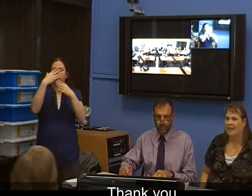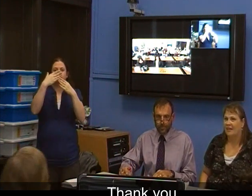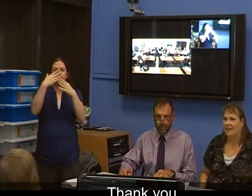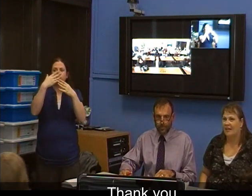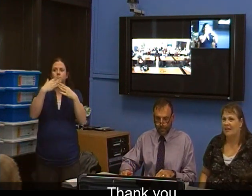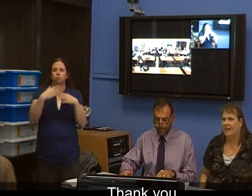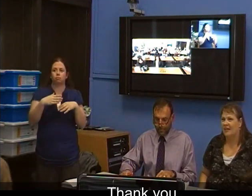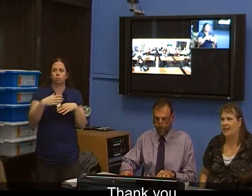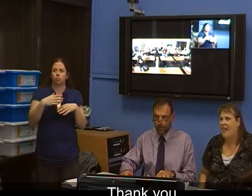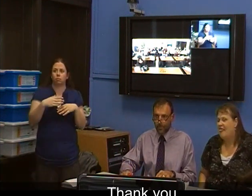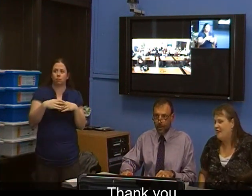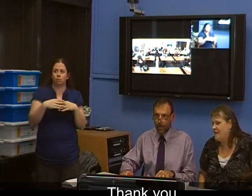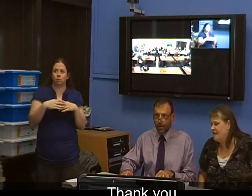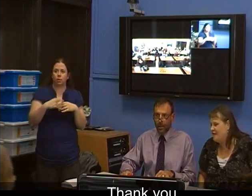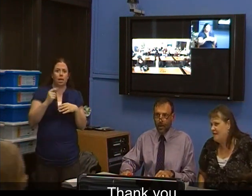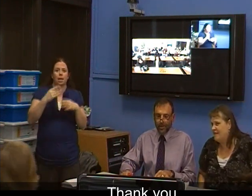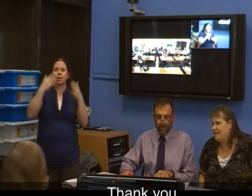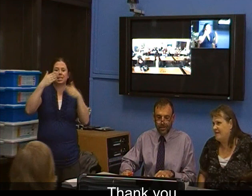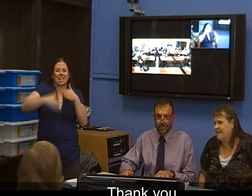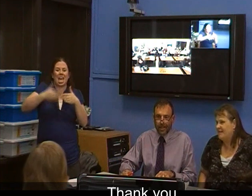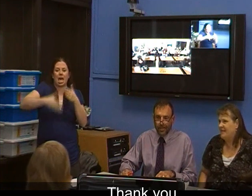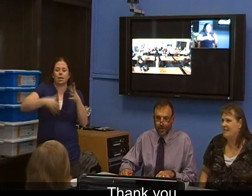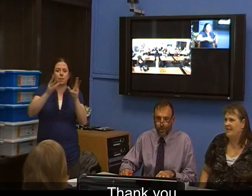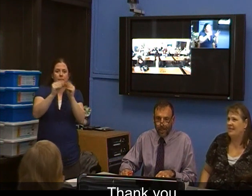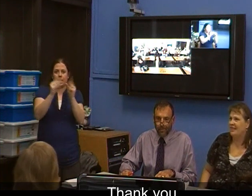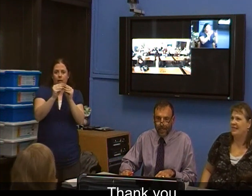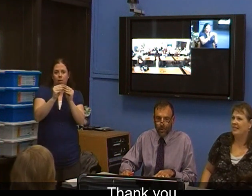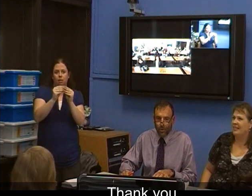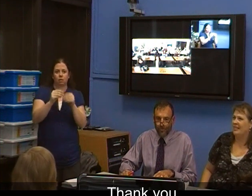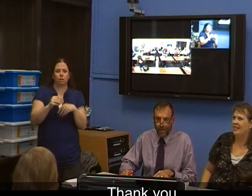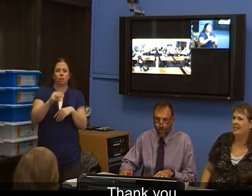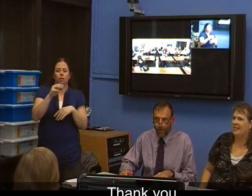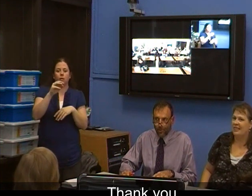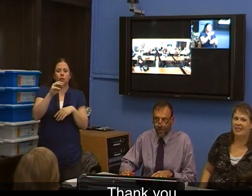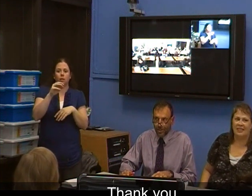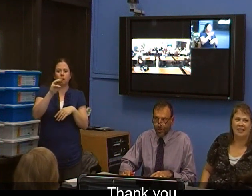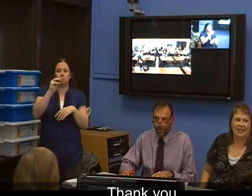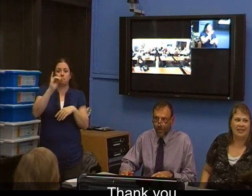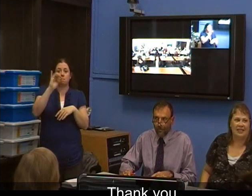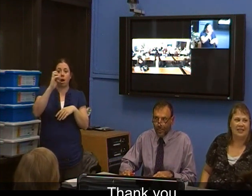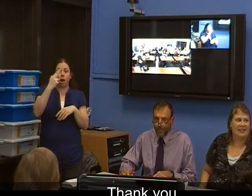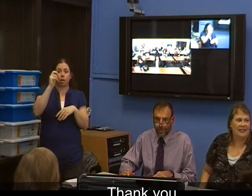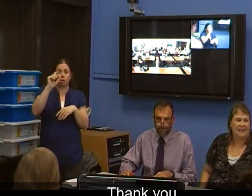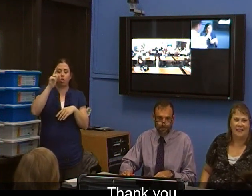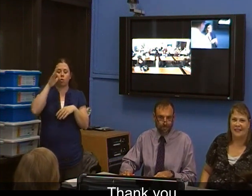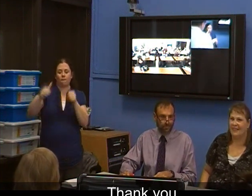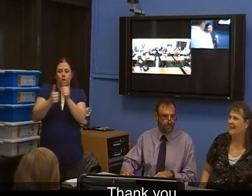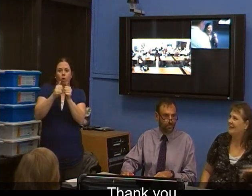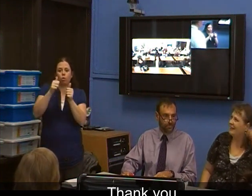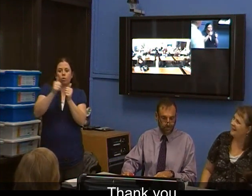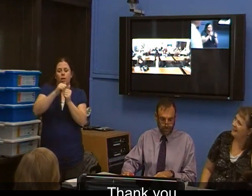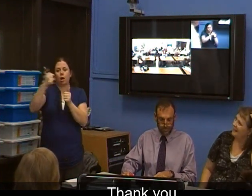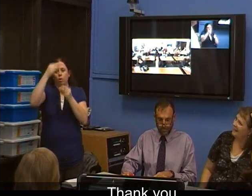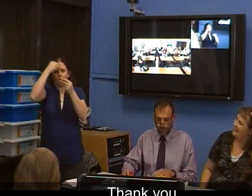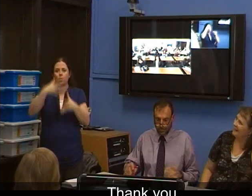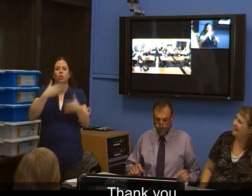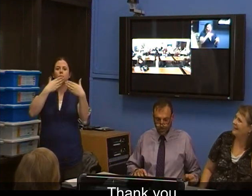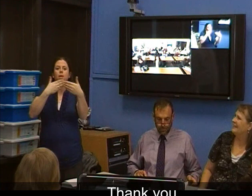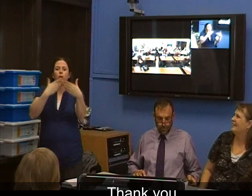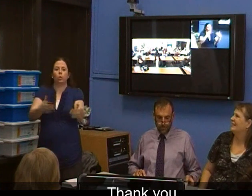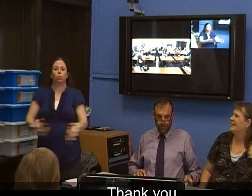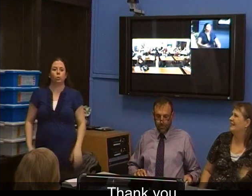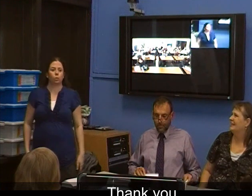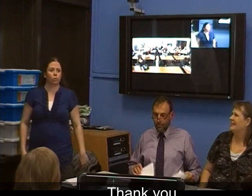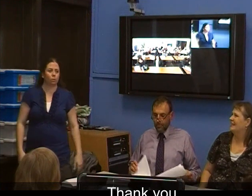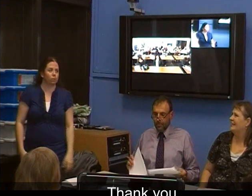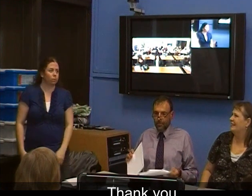You say this is the end of the training. Okay, this is the end of the training. Michael will follow up with additional information. Thank you.